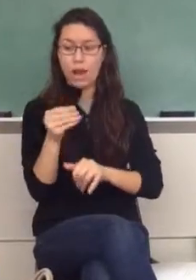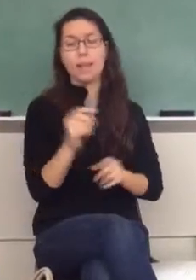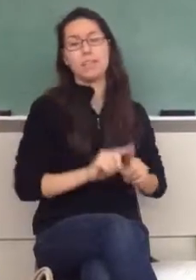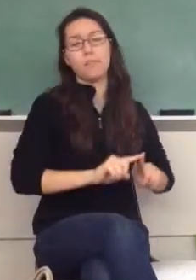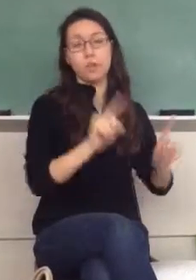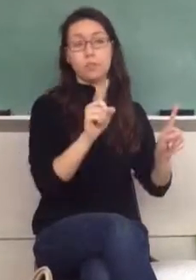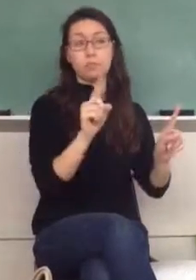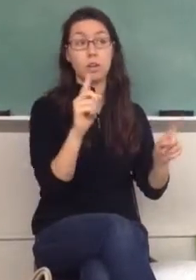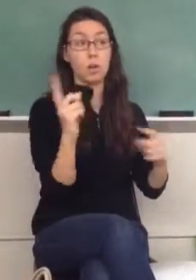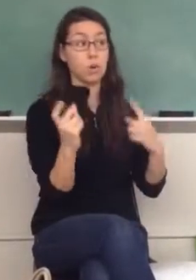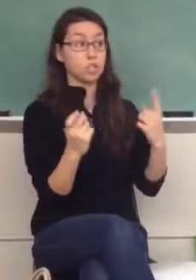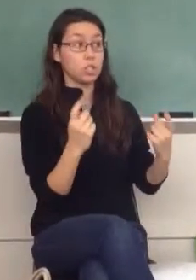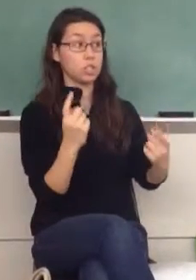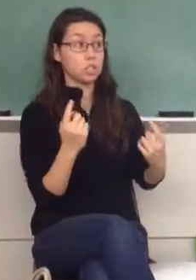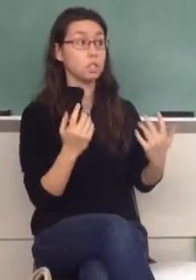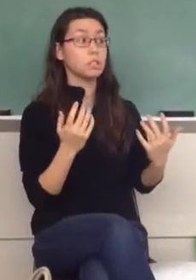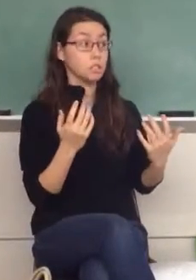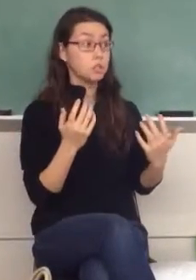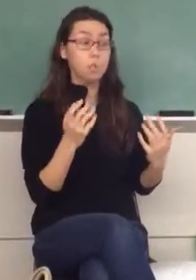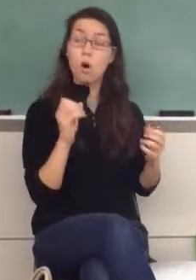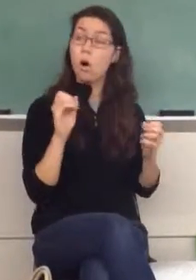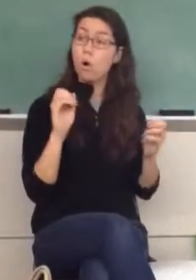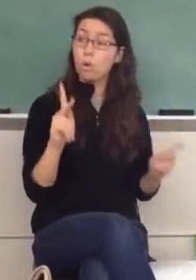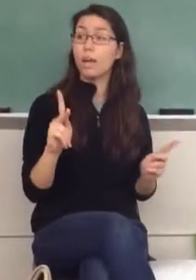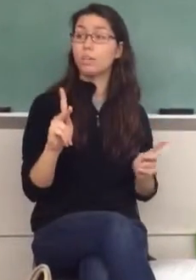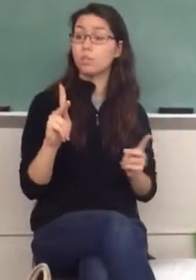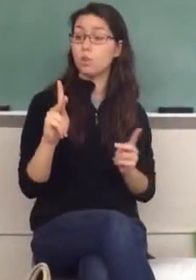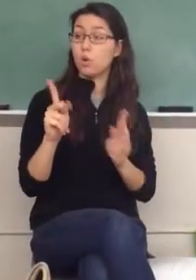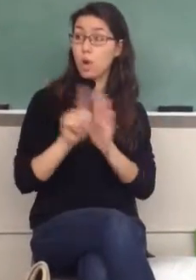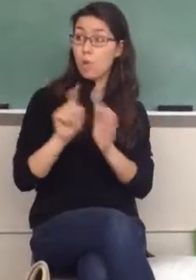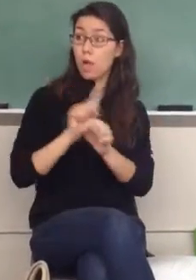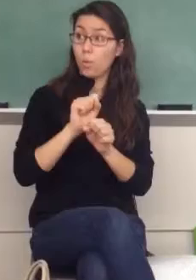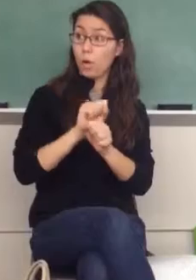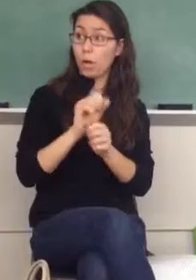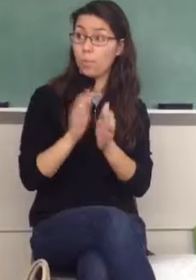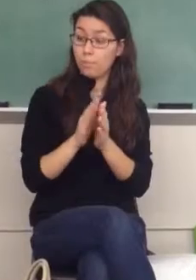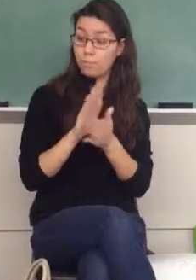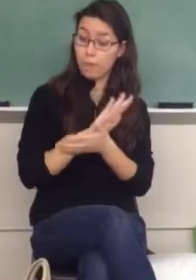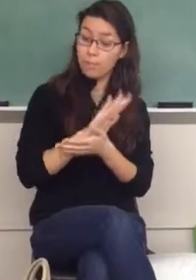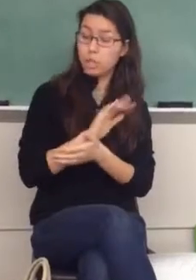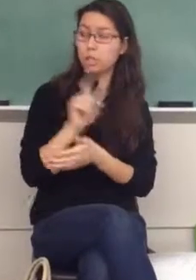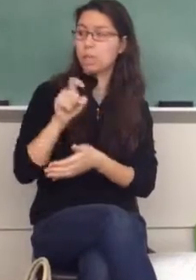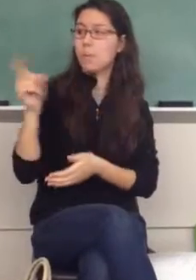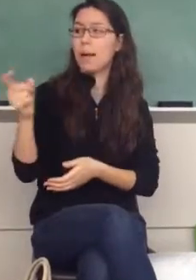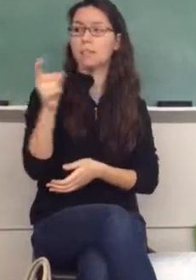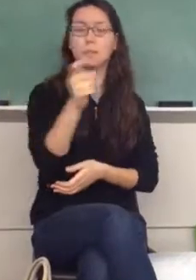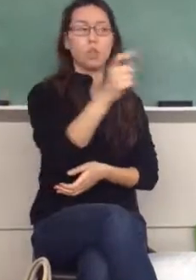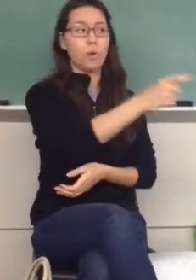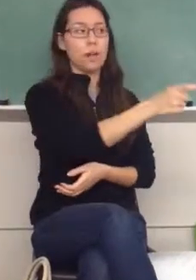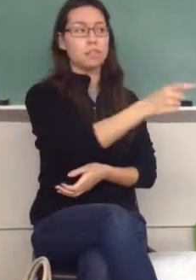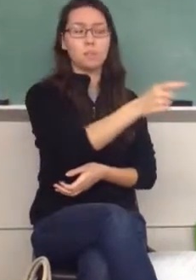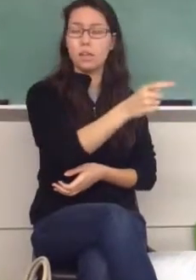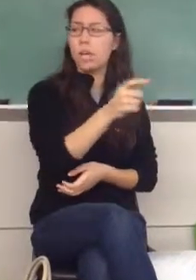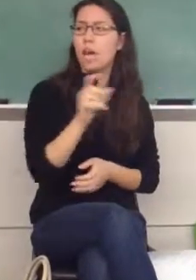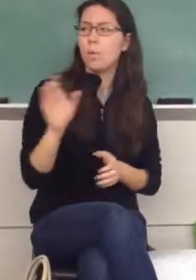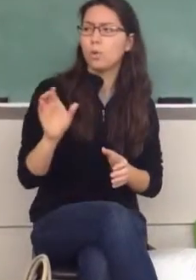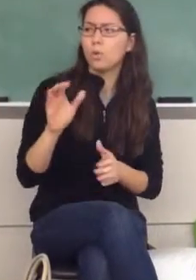Okay, pass your little Bellwork papers to the right. And we finish our outline. We're going to do it at the end. We're going to go ahead and talk about the periodic table. Just pass it to that